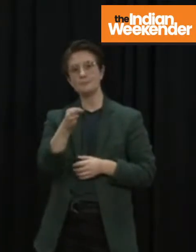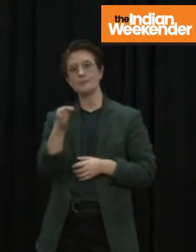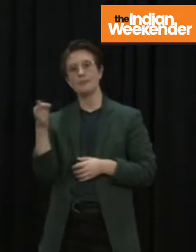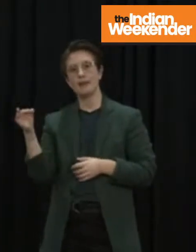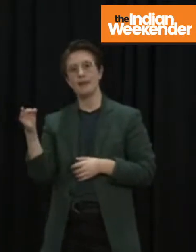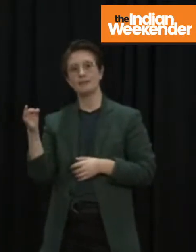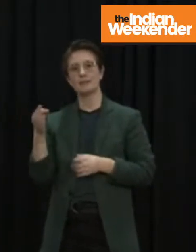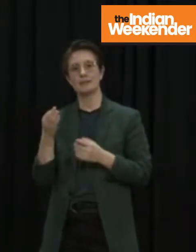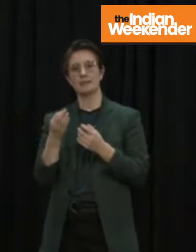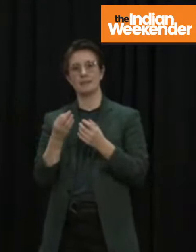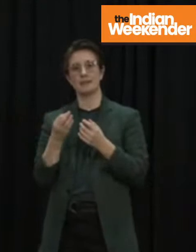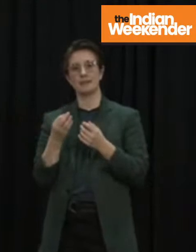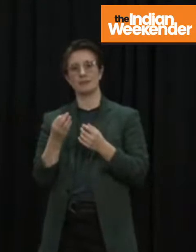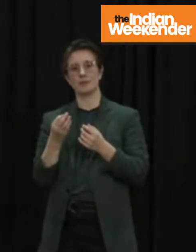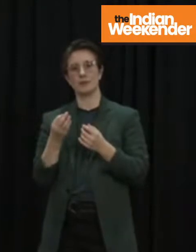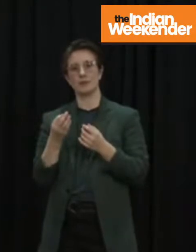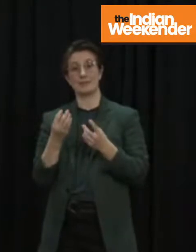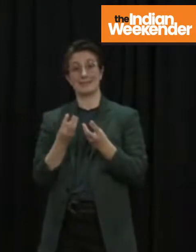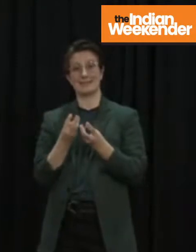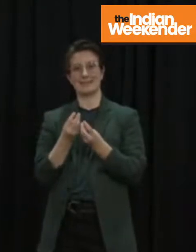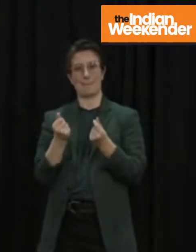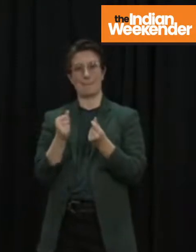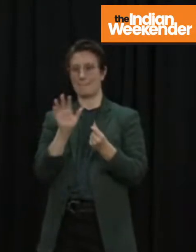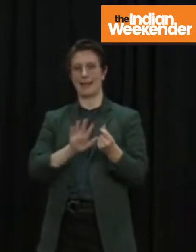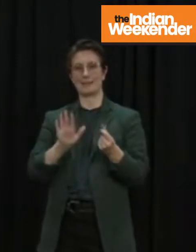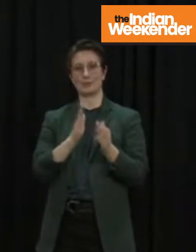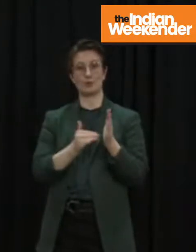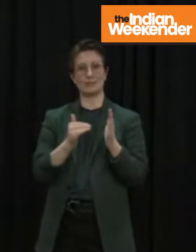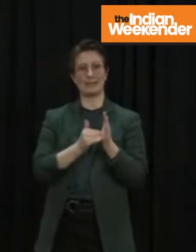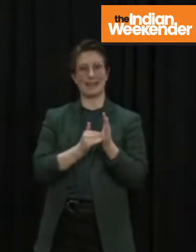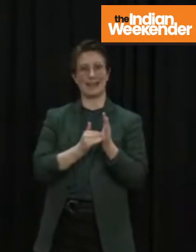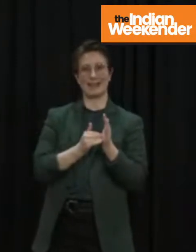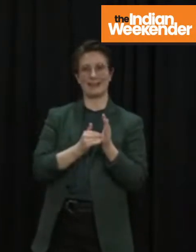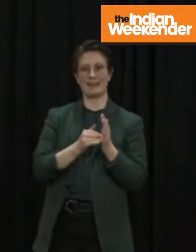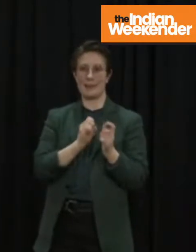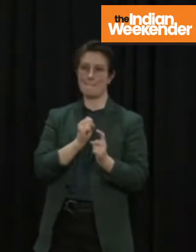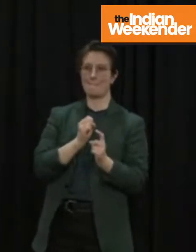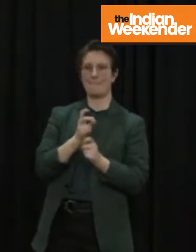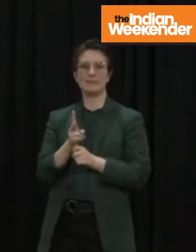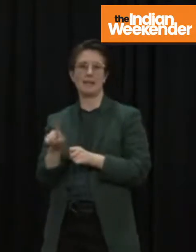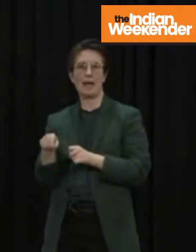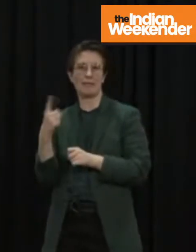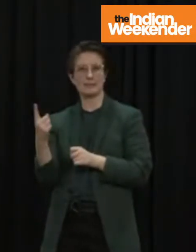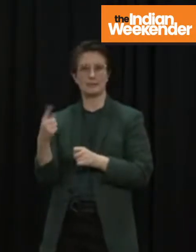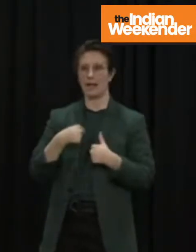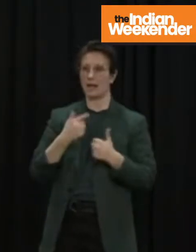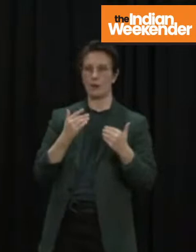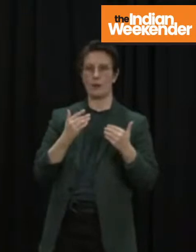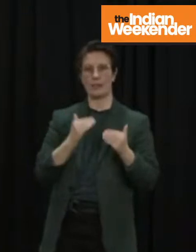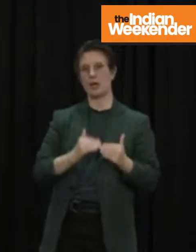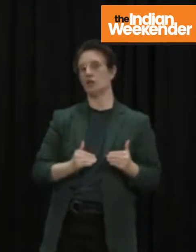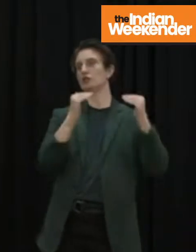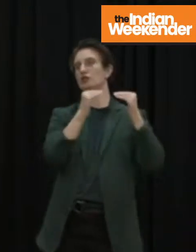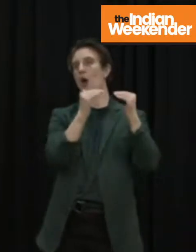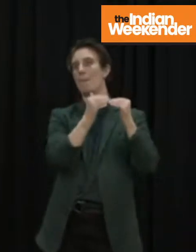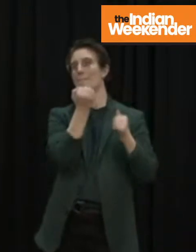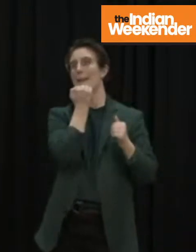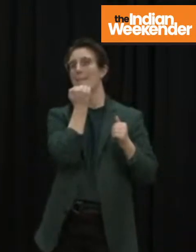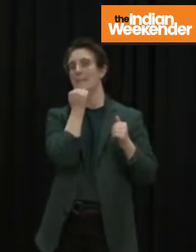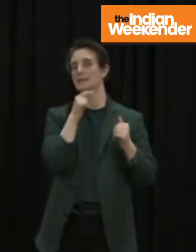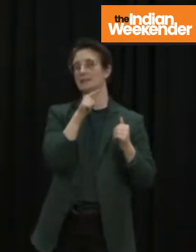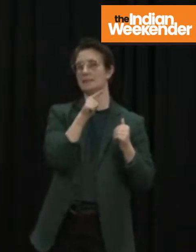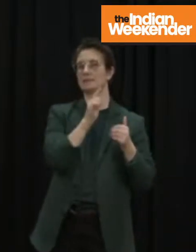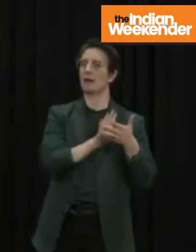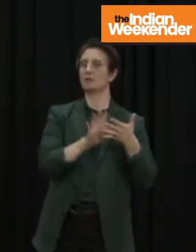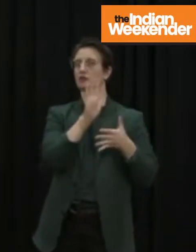this afternoon, New Zealanders are a competitive bunch. What kind of motivation do you think this will provide to get vaccinated? Look, I think we all